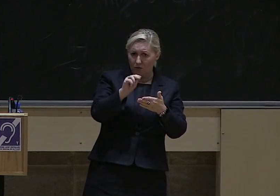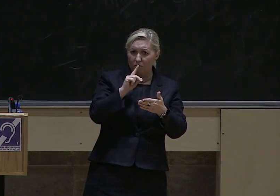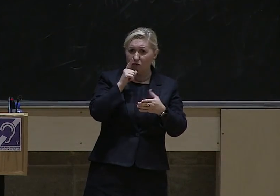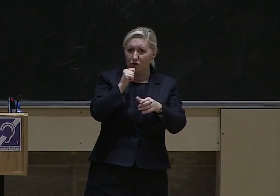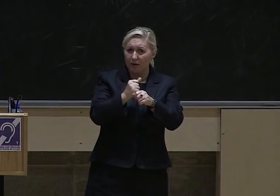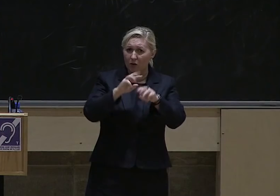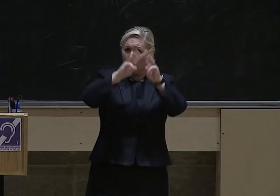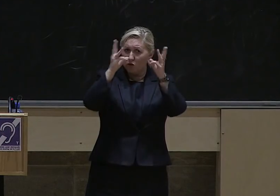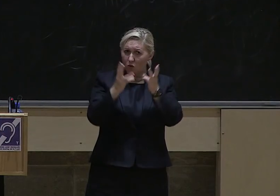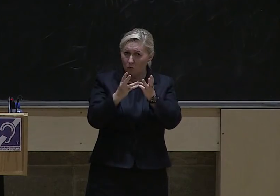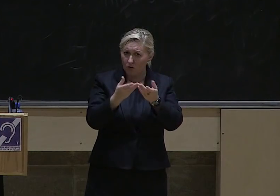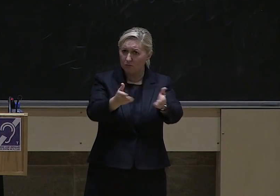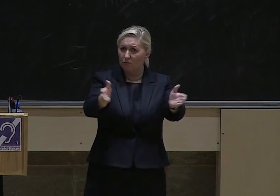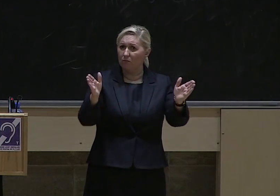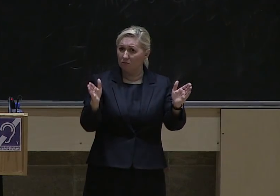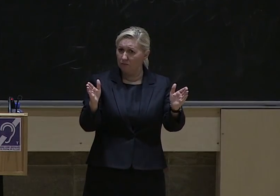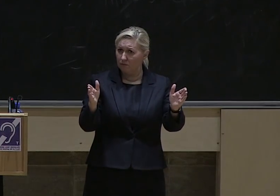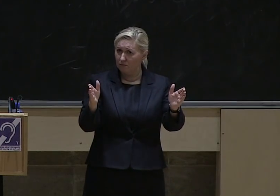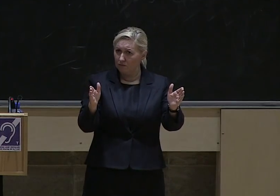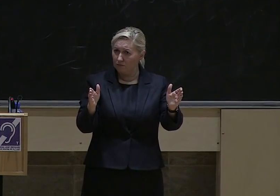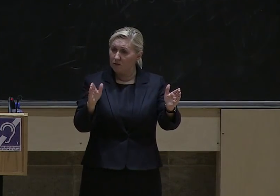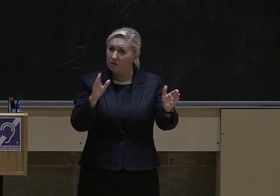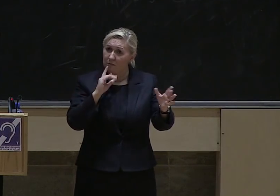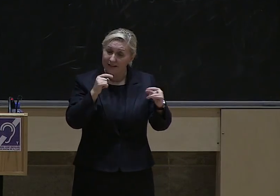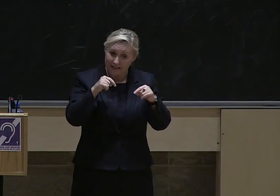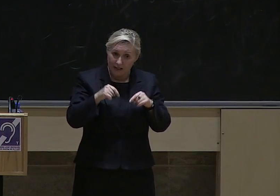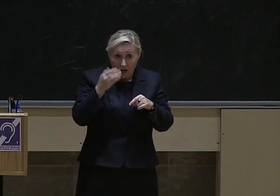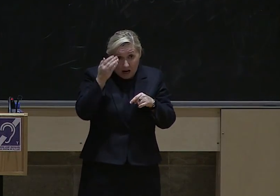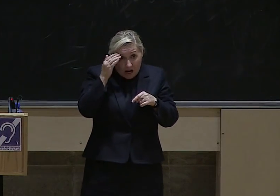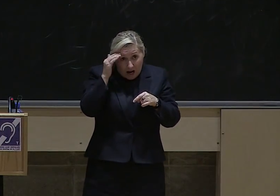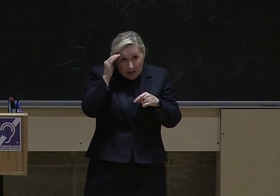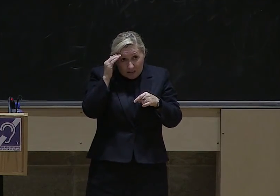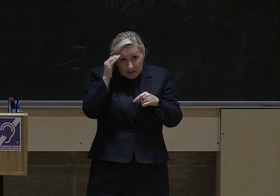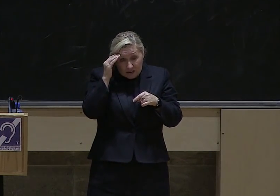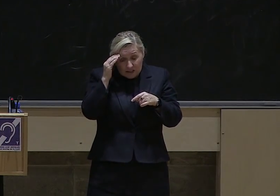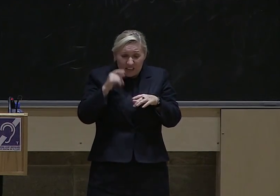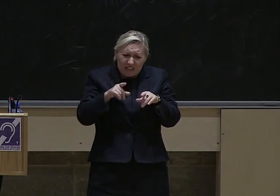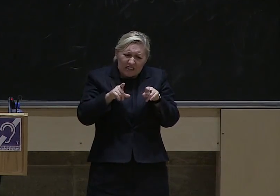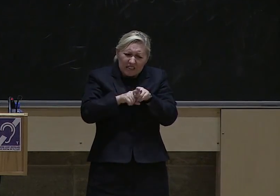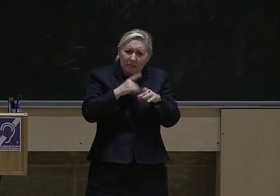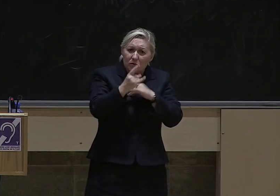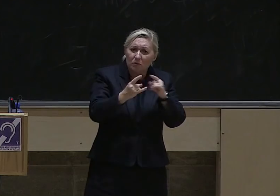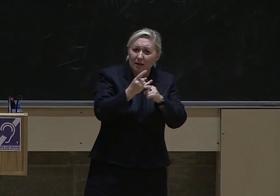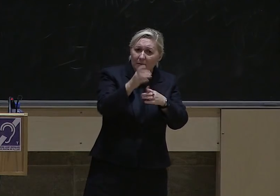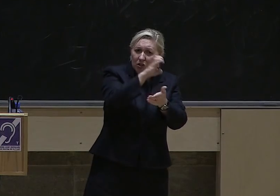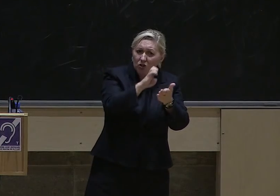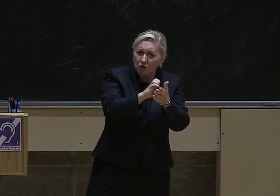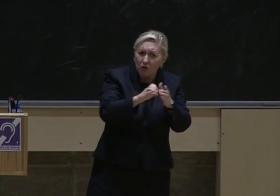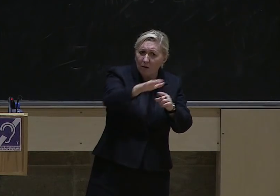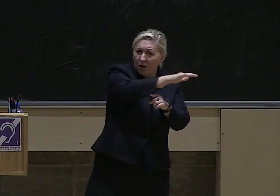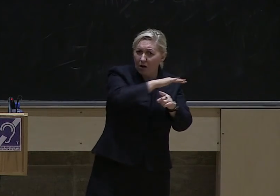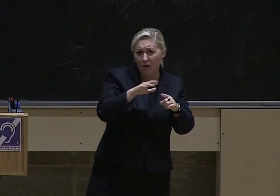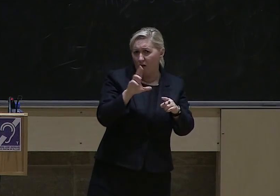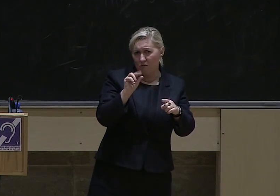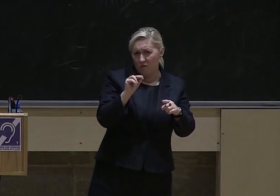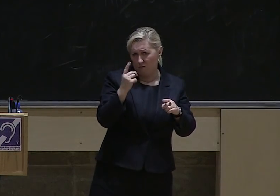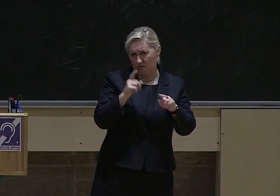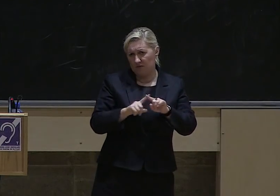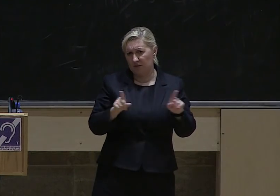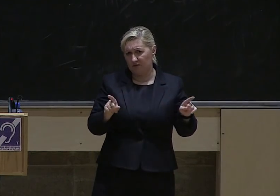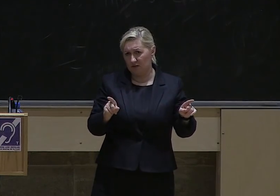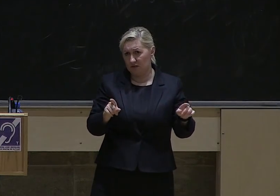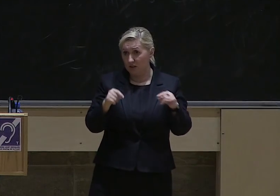are falling. But Ireland definitely does not follow the European trend. Over the next decade, Irish